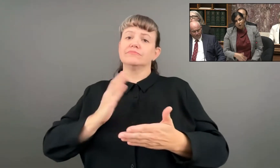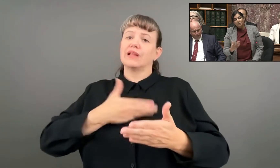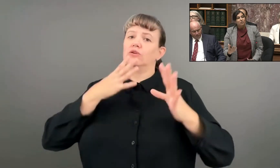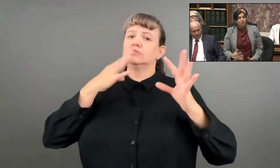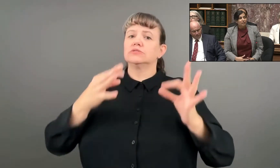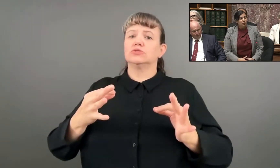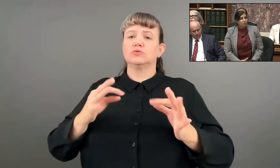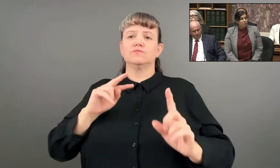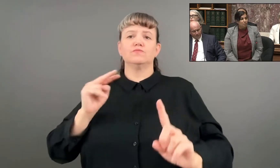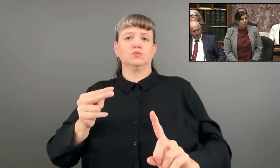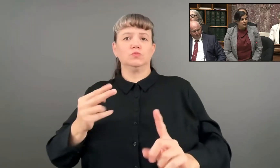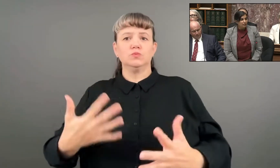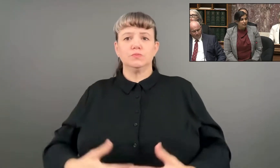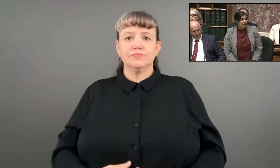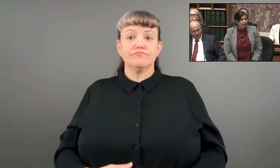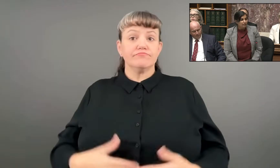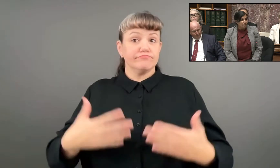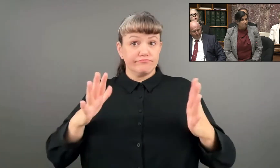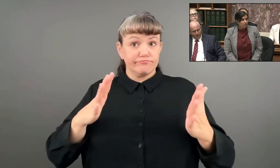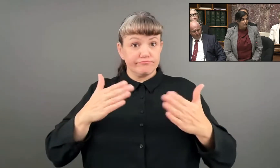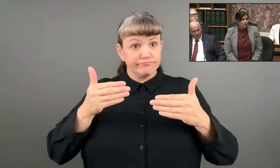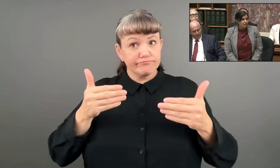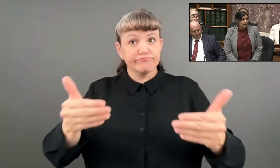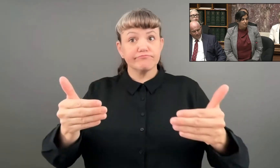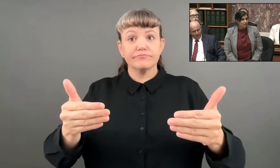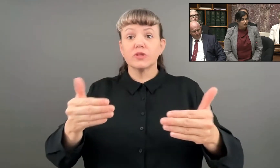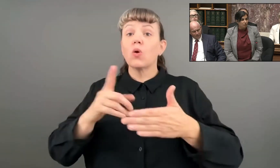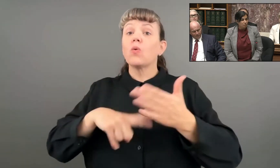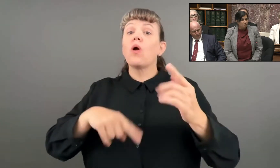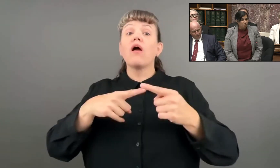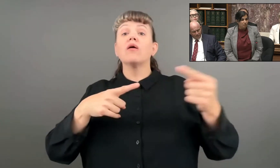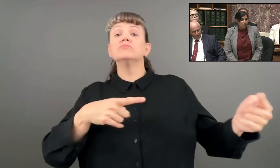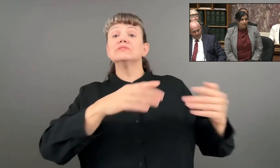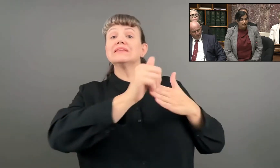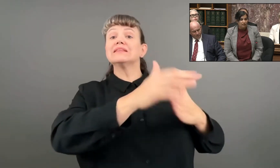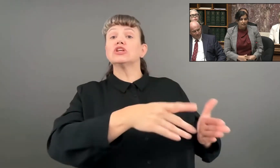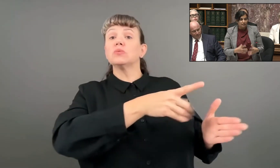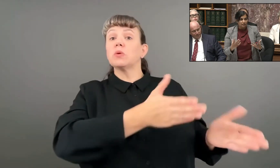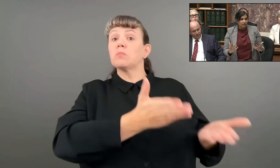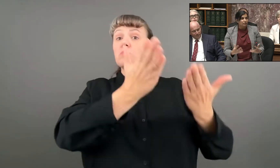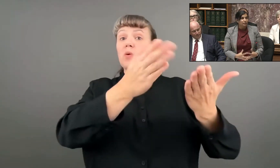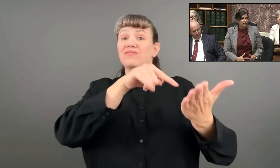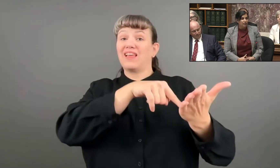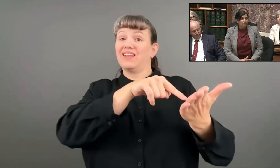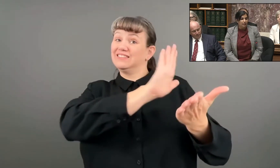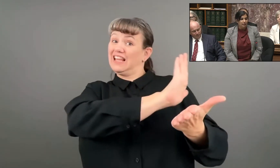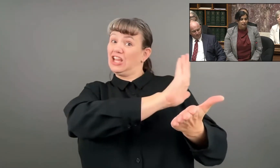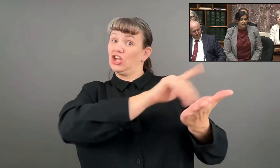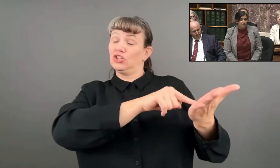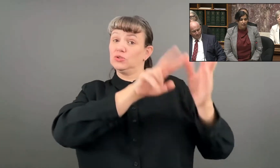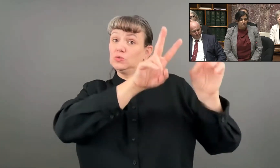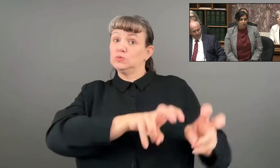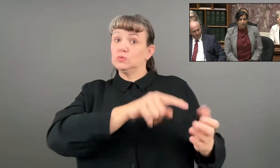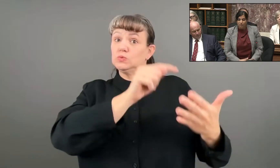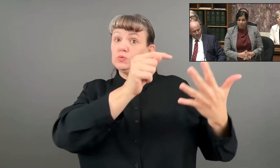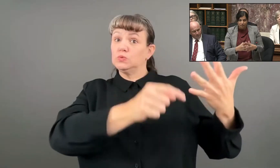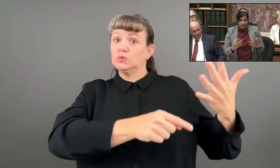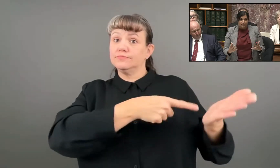what the opposition leader was proposing in that letter that he sent to me to go to the Supreme Court of Canada is legally, in